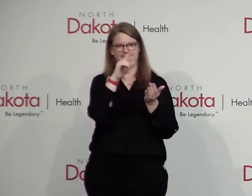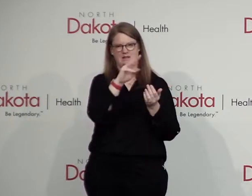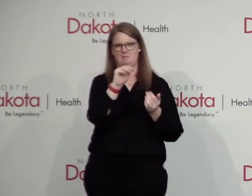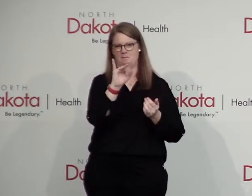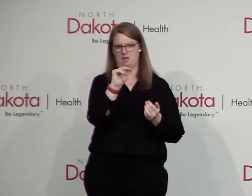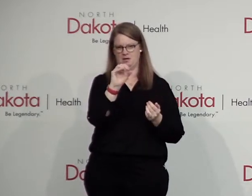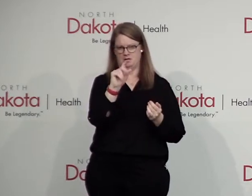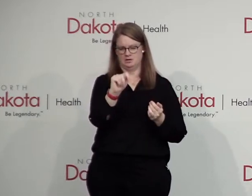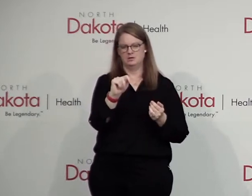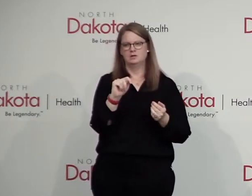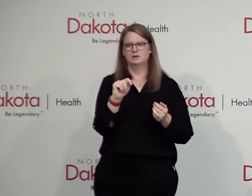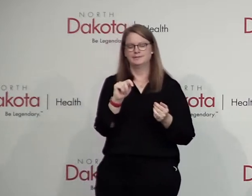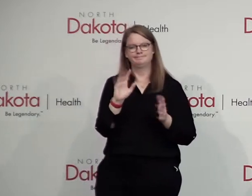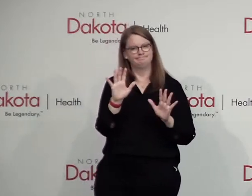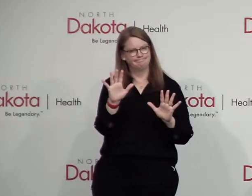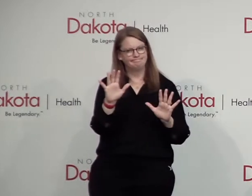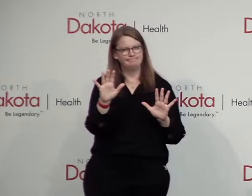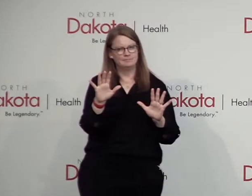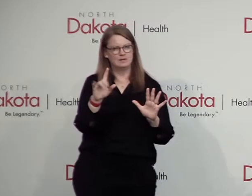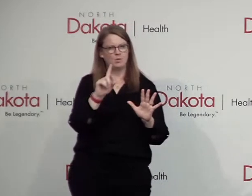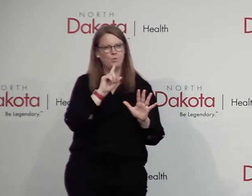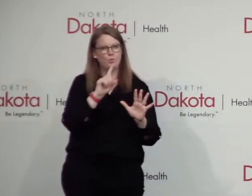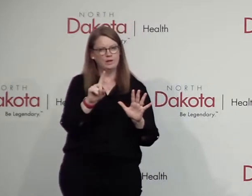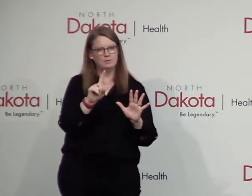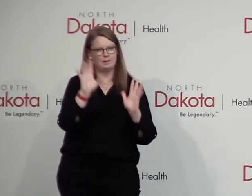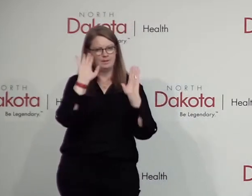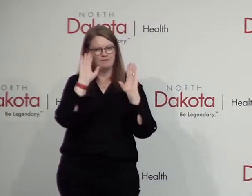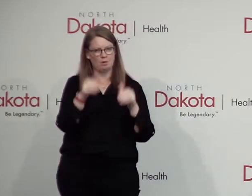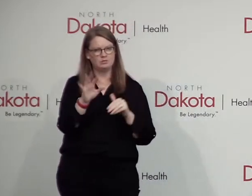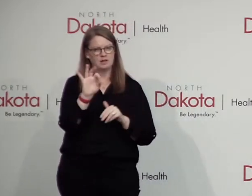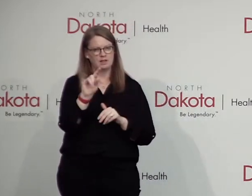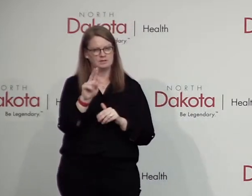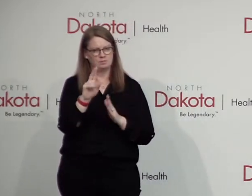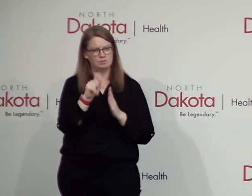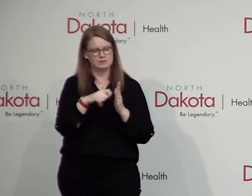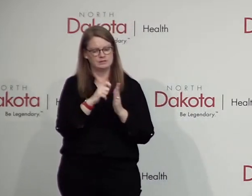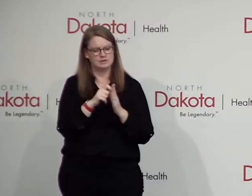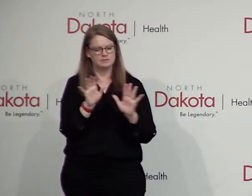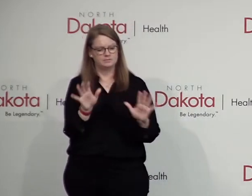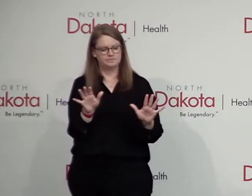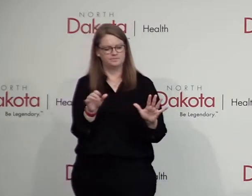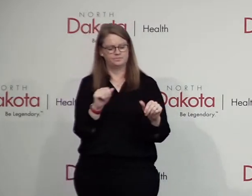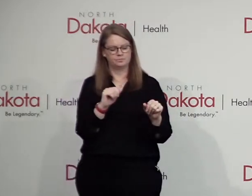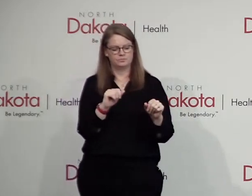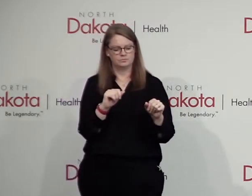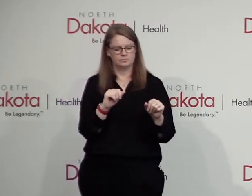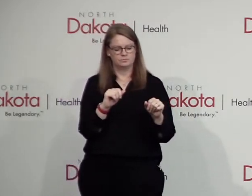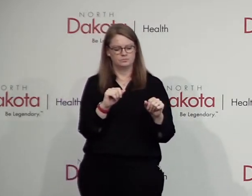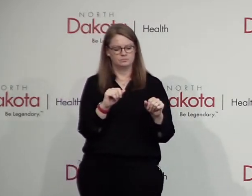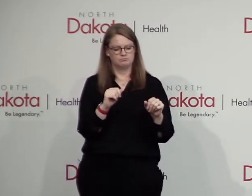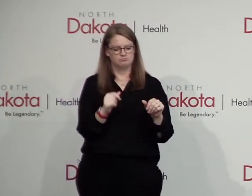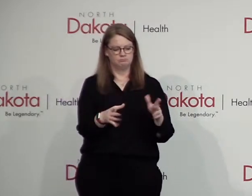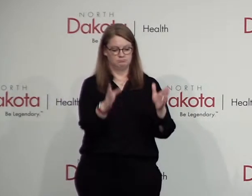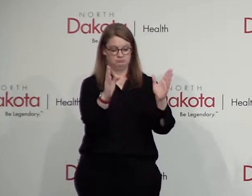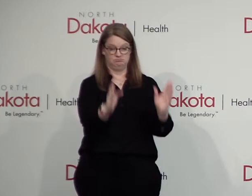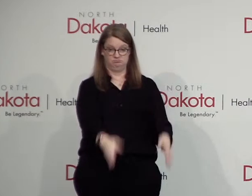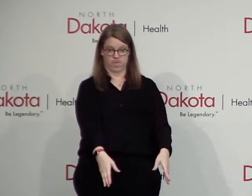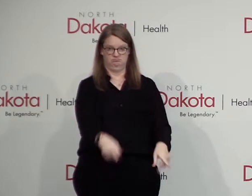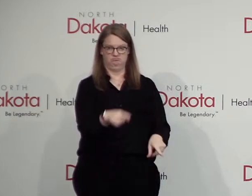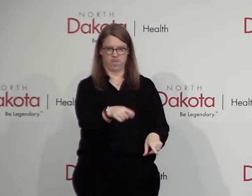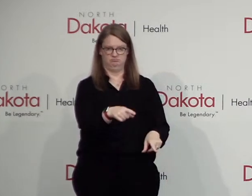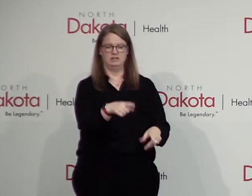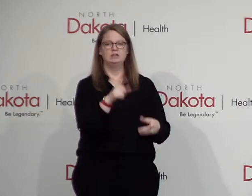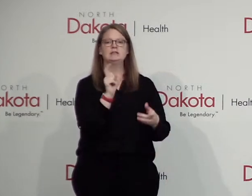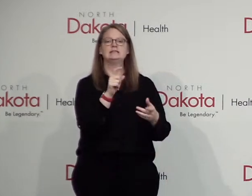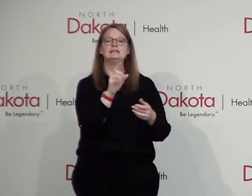be really on top of this flu season. There's an individual who needed an ICU bed in